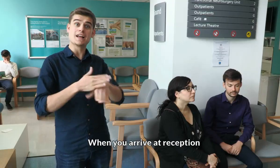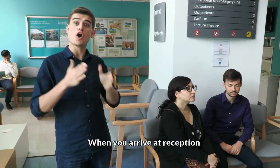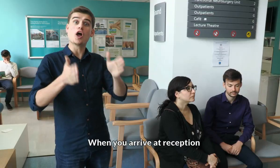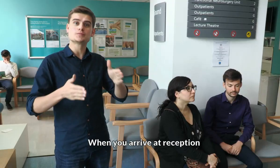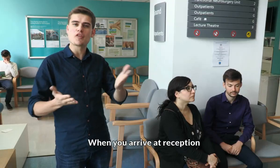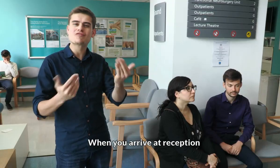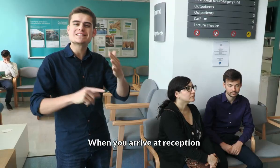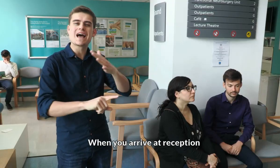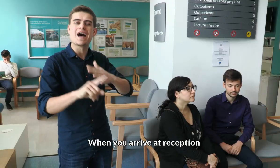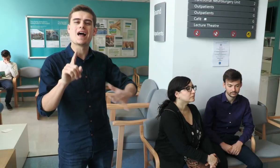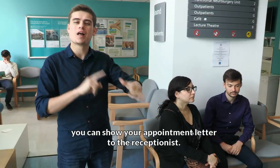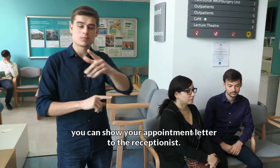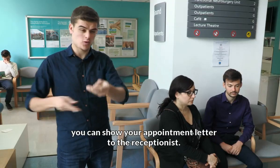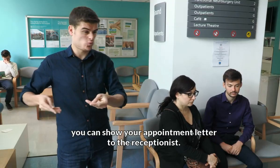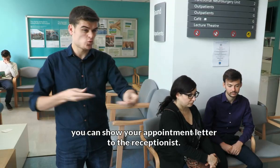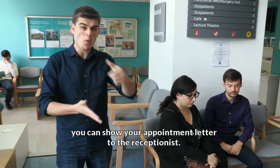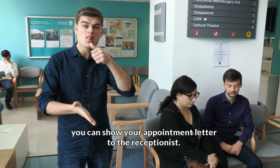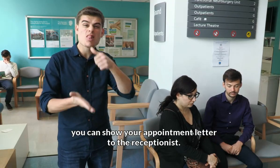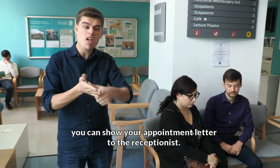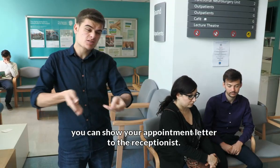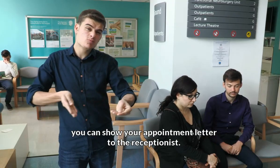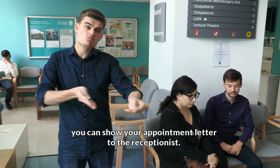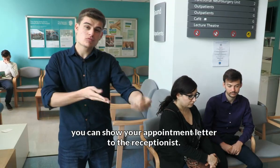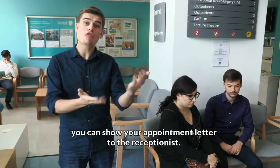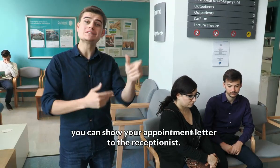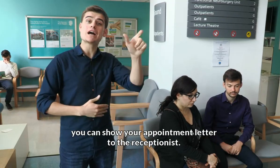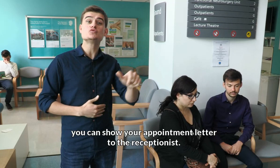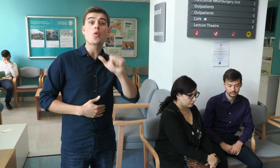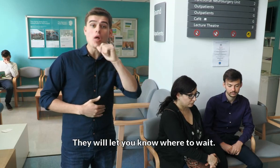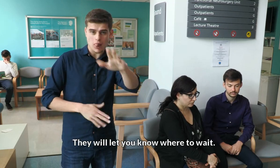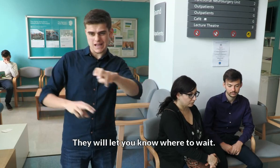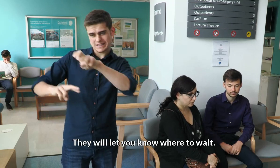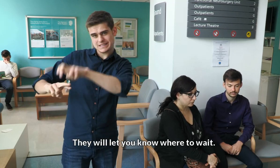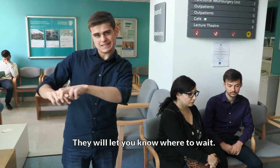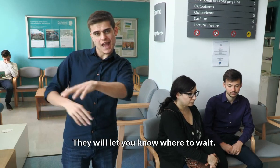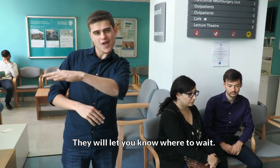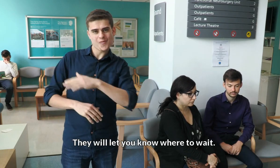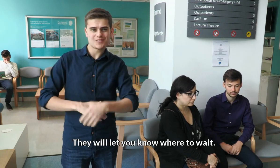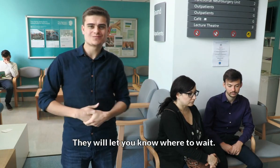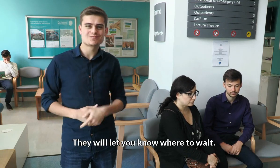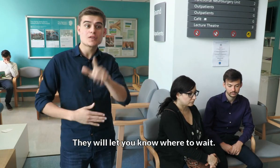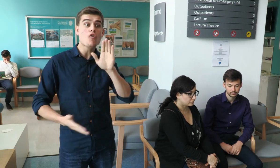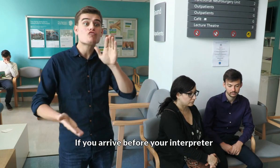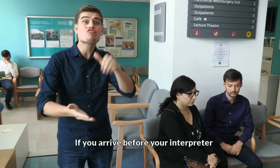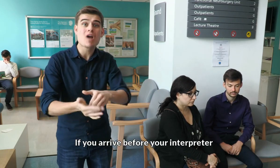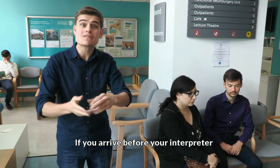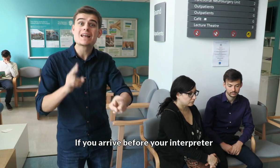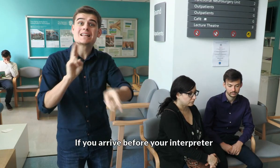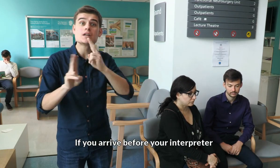When you arrive at reception, you can show your appointment letter to the receptionist. They will let you know where to wait. If you